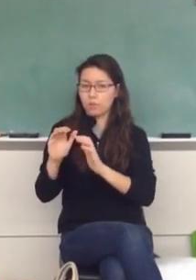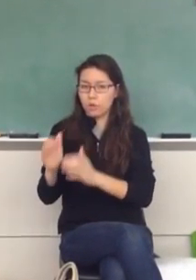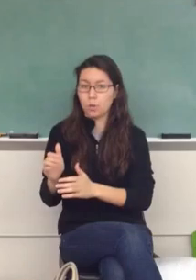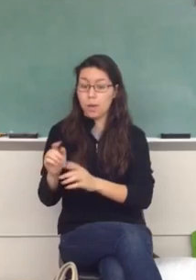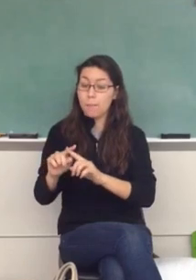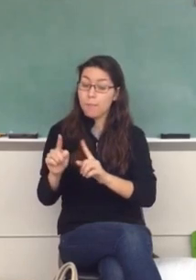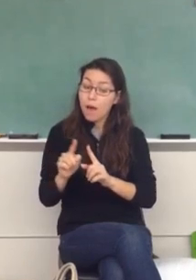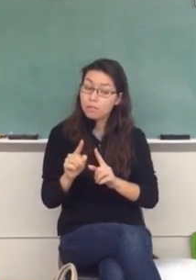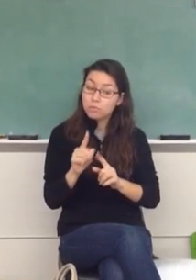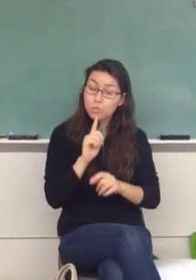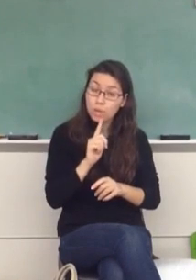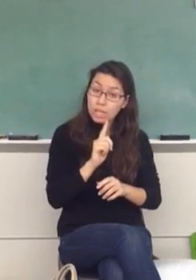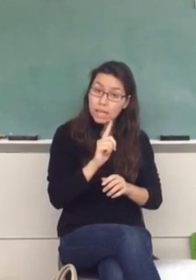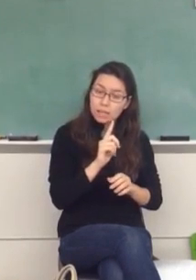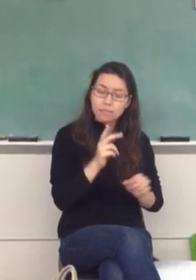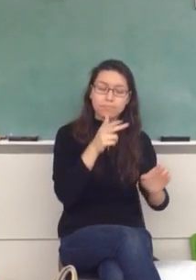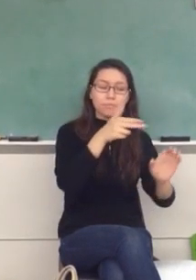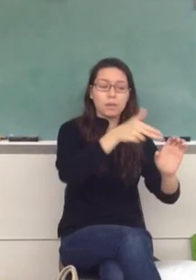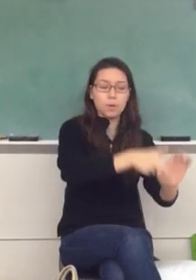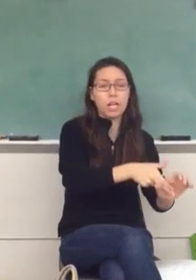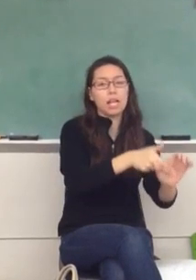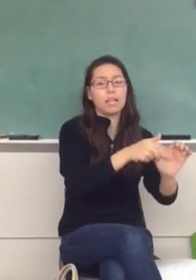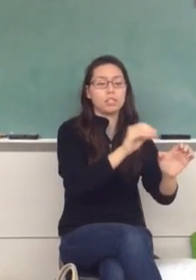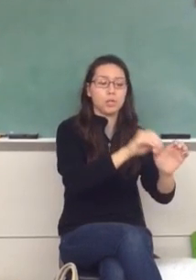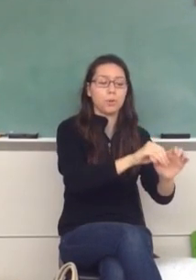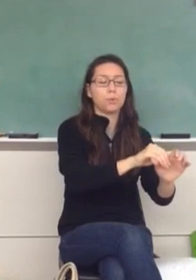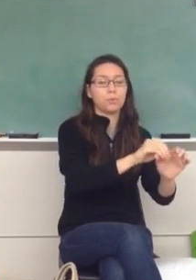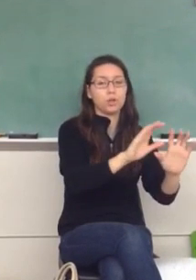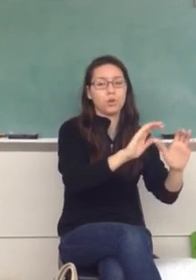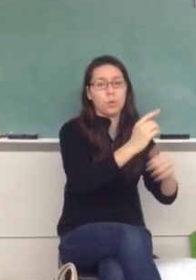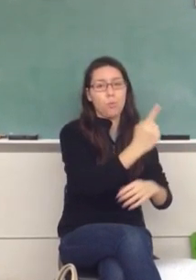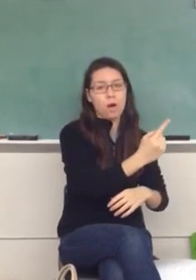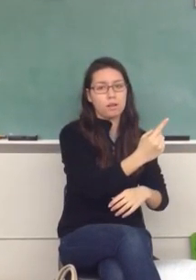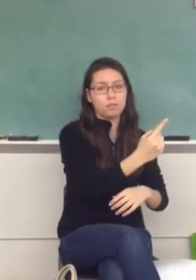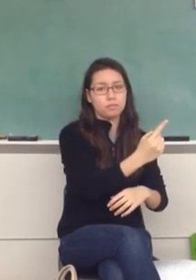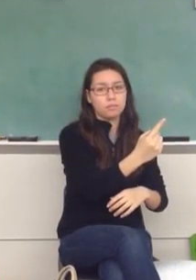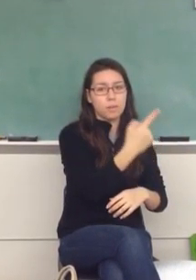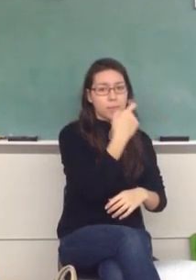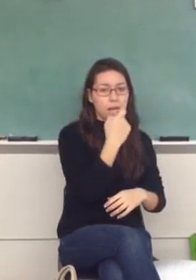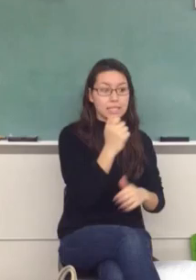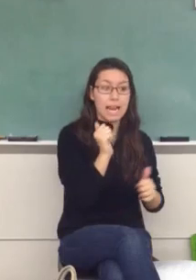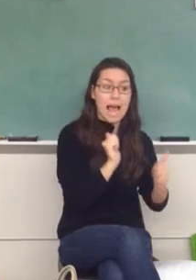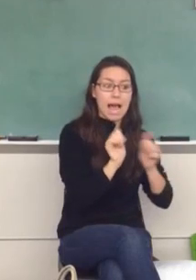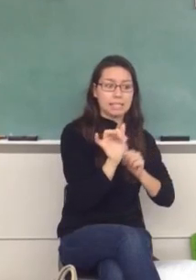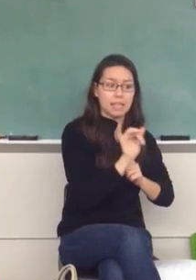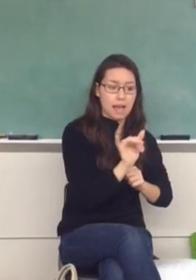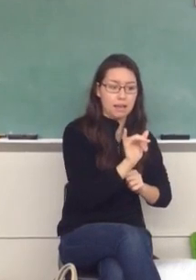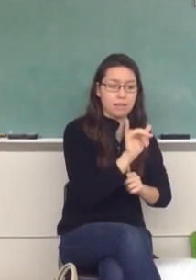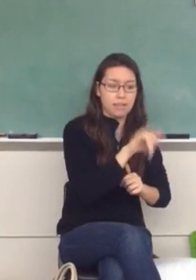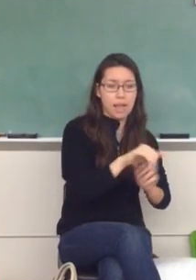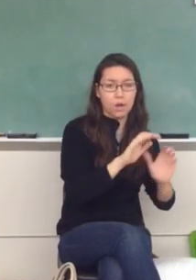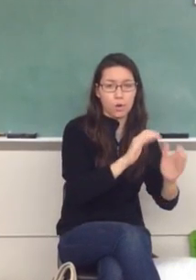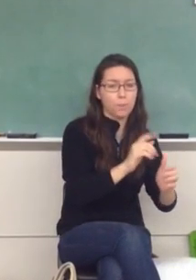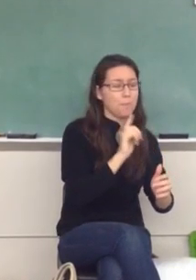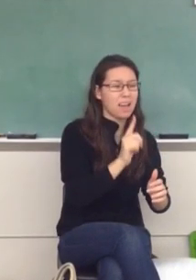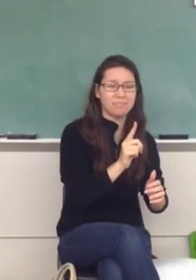1, but it is not a metal. So if you could picture hydrogen kind of up a little bit and by